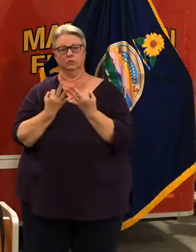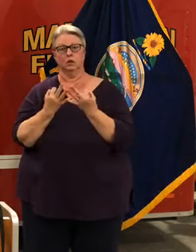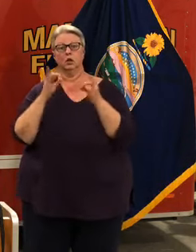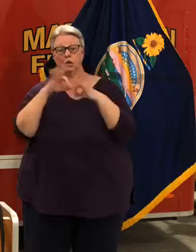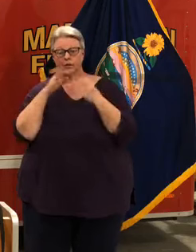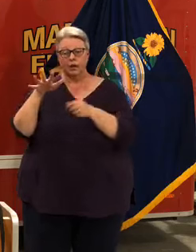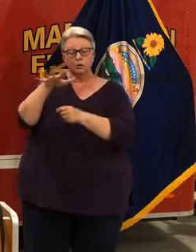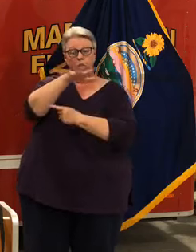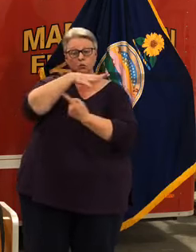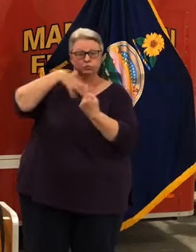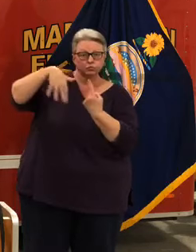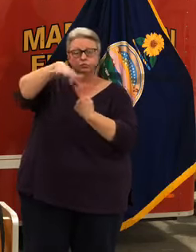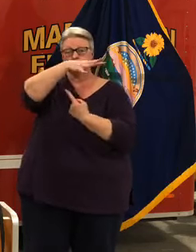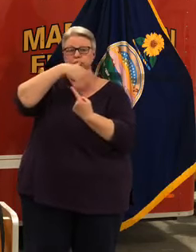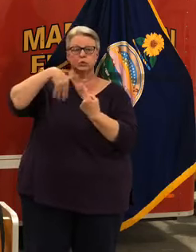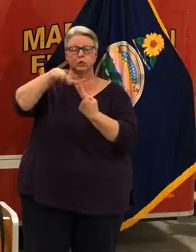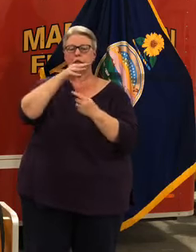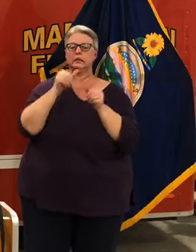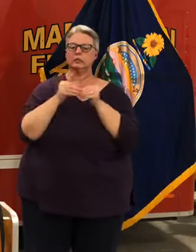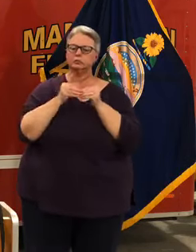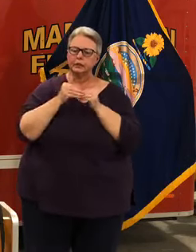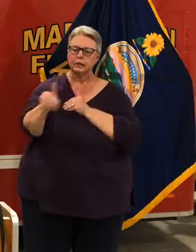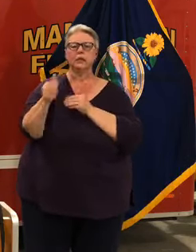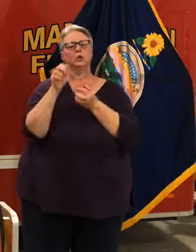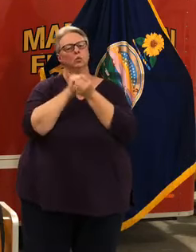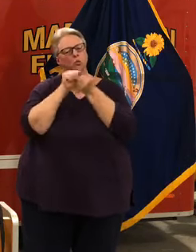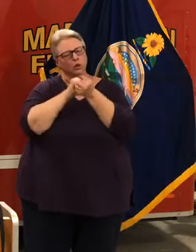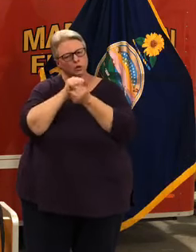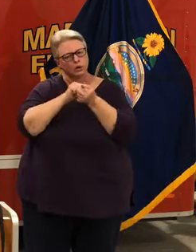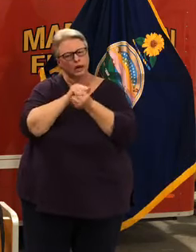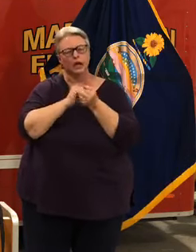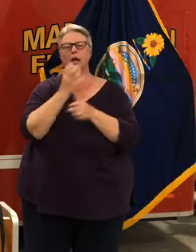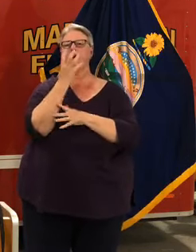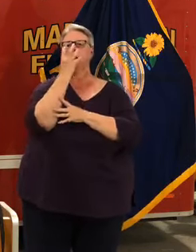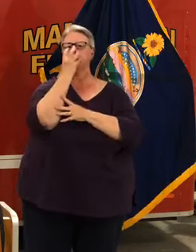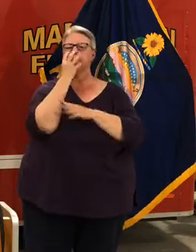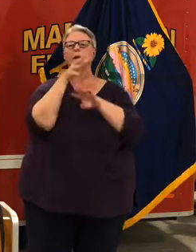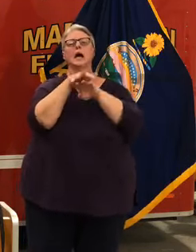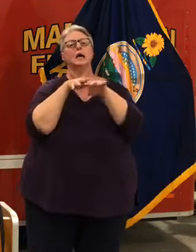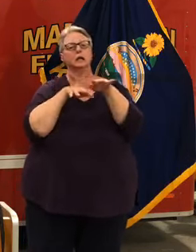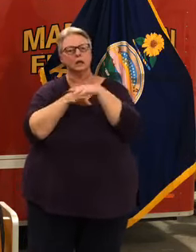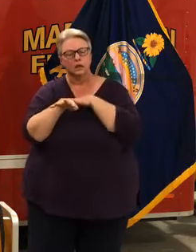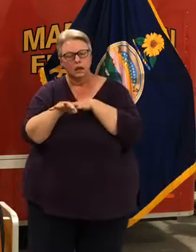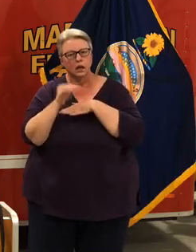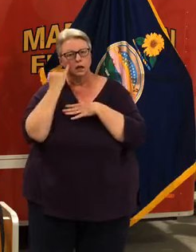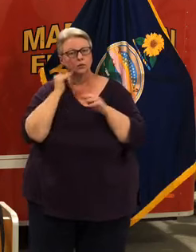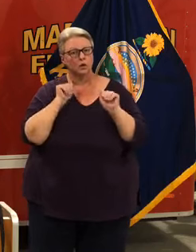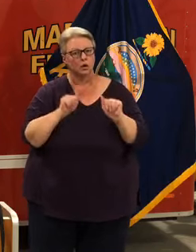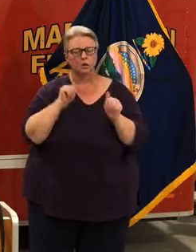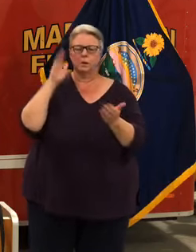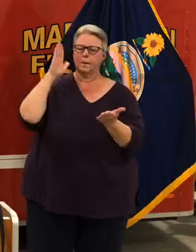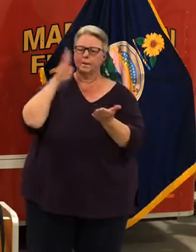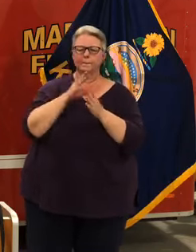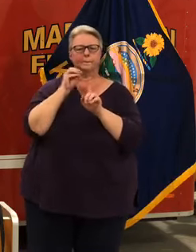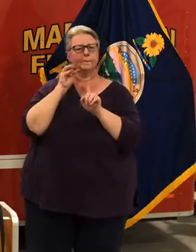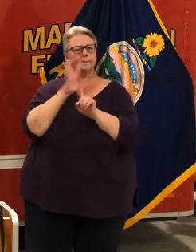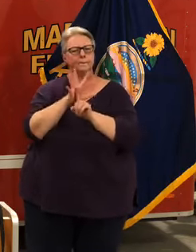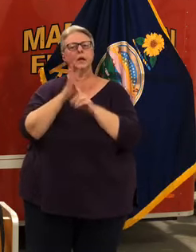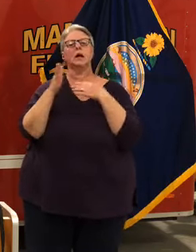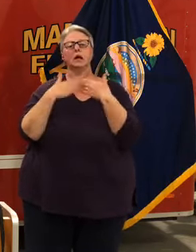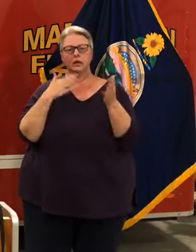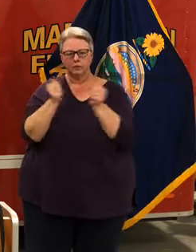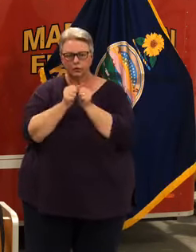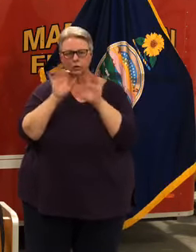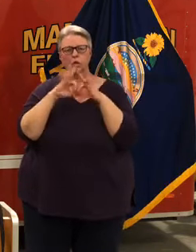they are continuing to use good hand hygiene, that they are wearing masks and gloves if possible, that you are minimizing exposure with these family